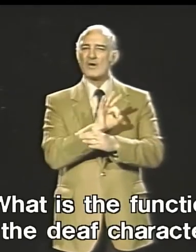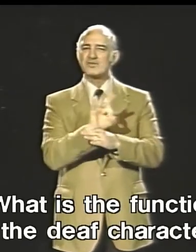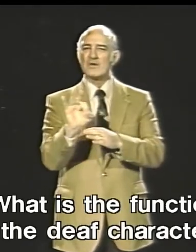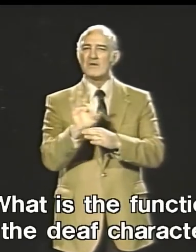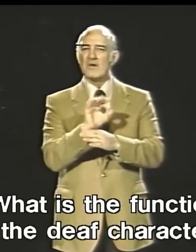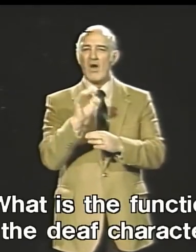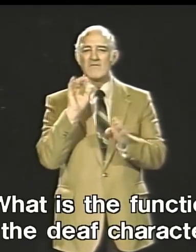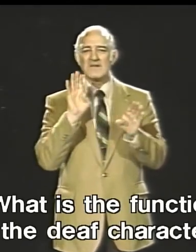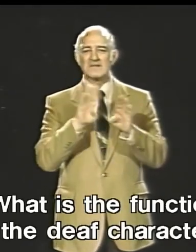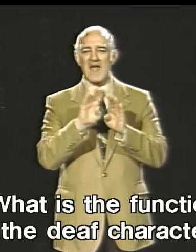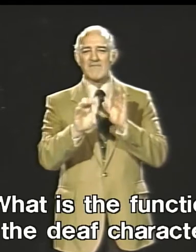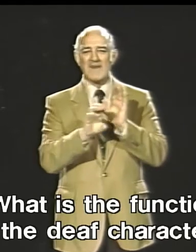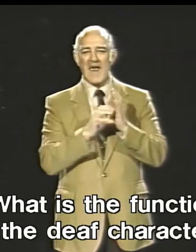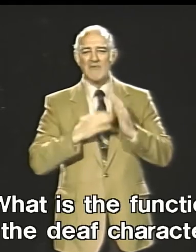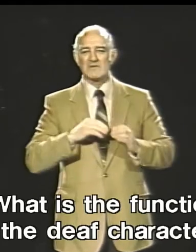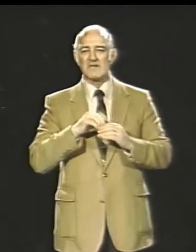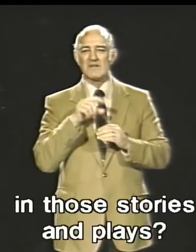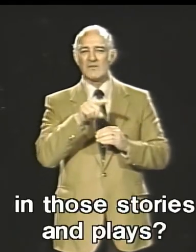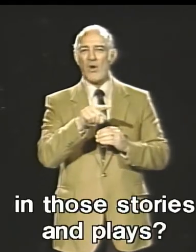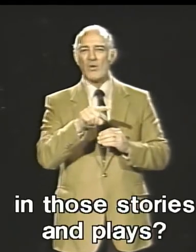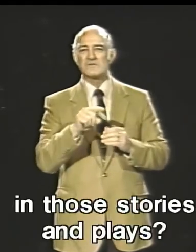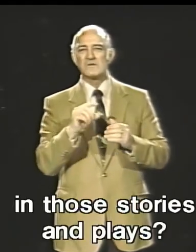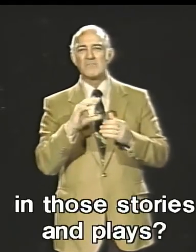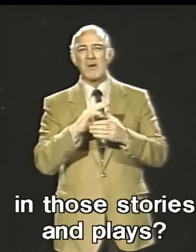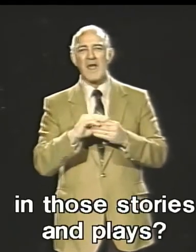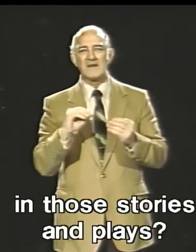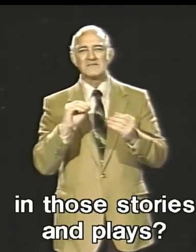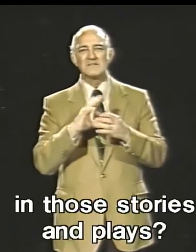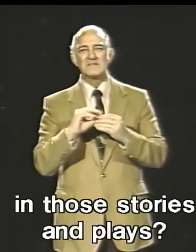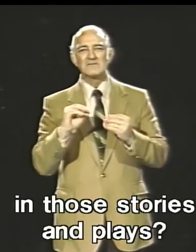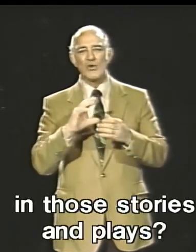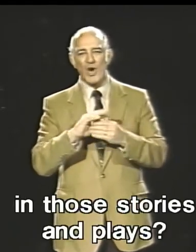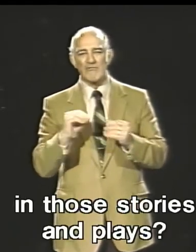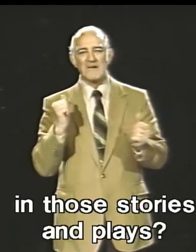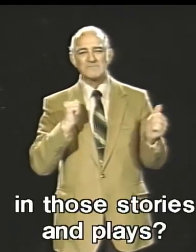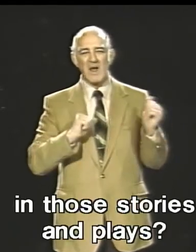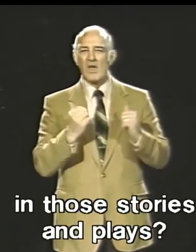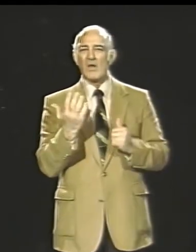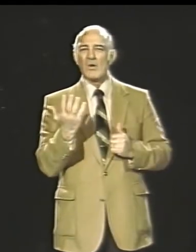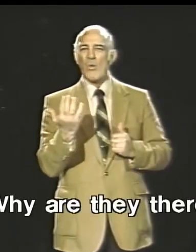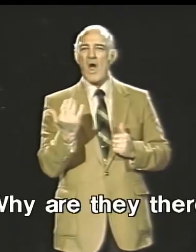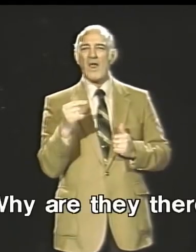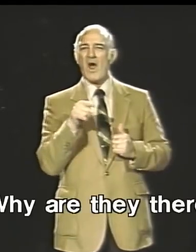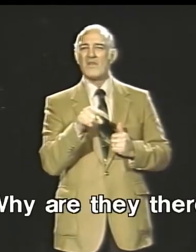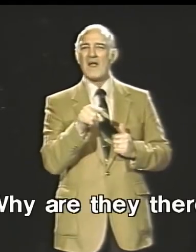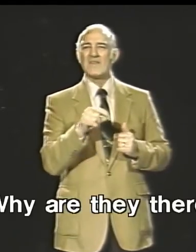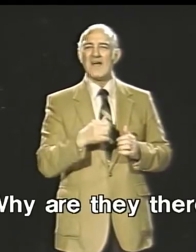What is the function of the deaf characters in those stories and plays? Why are they